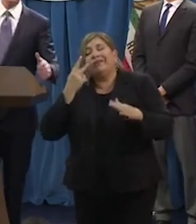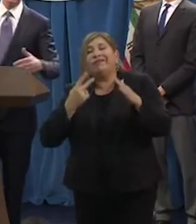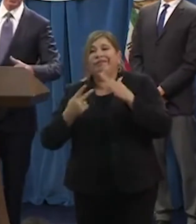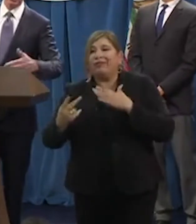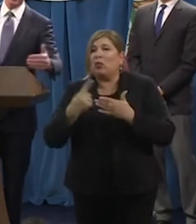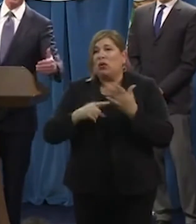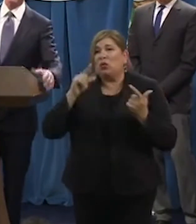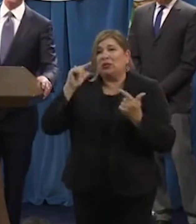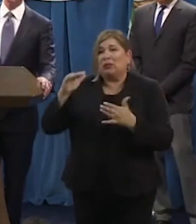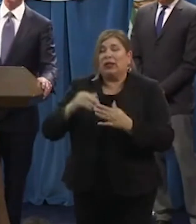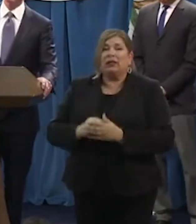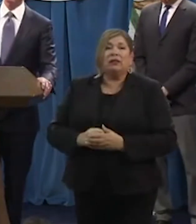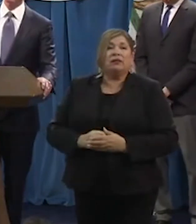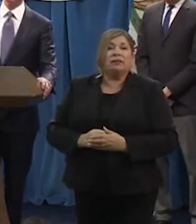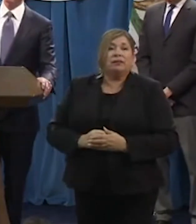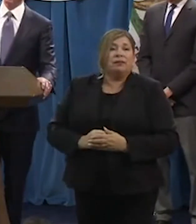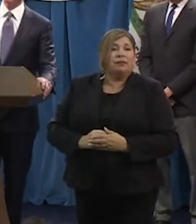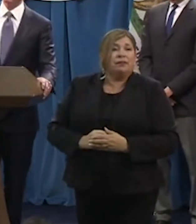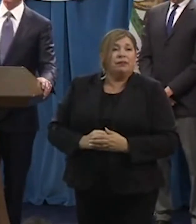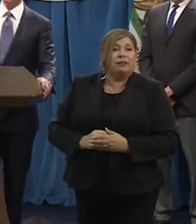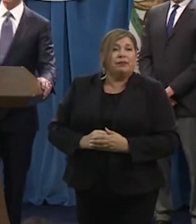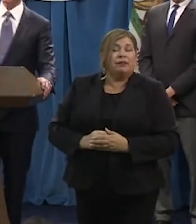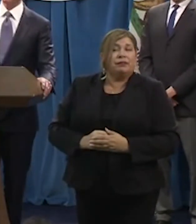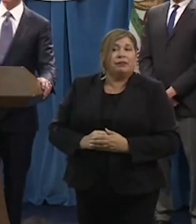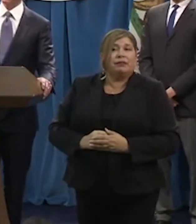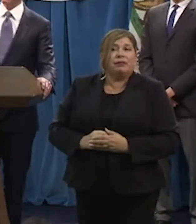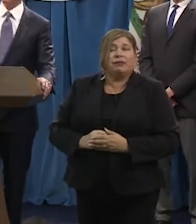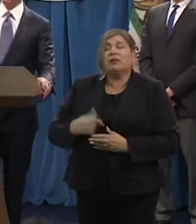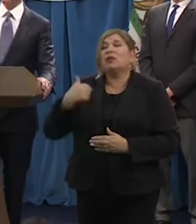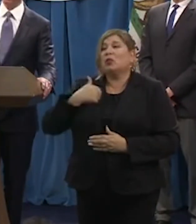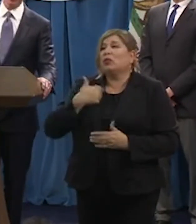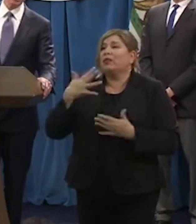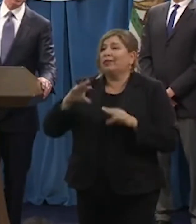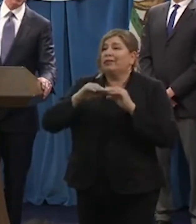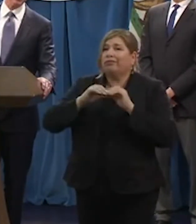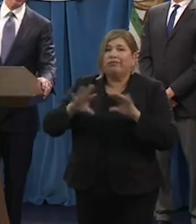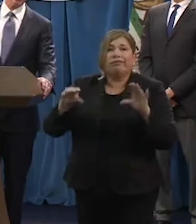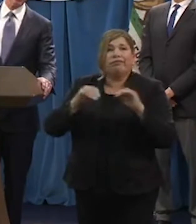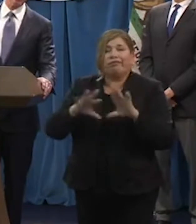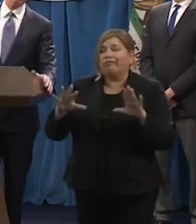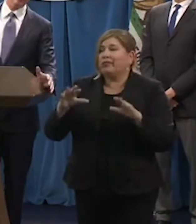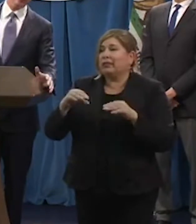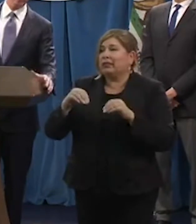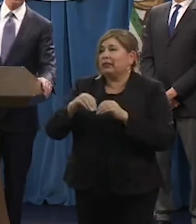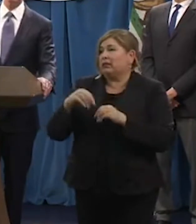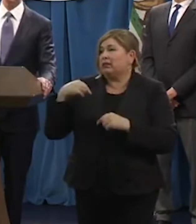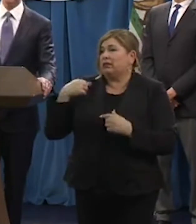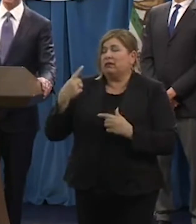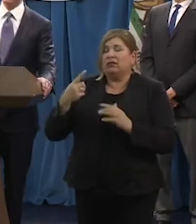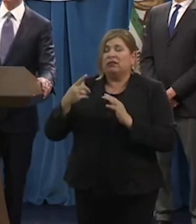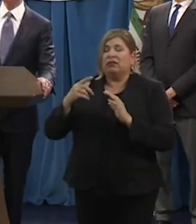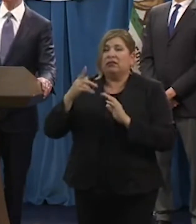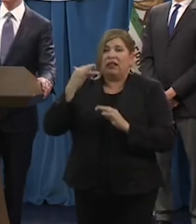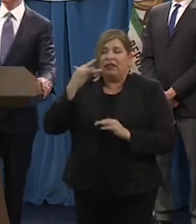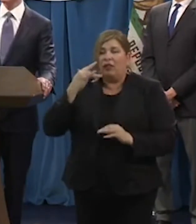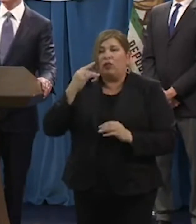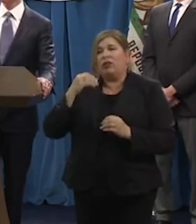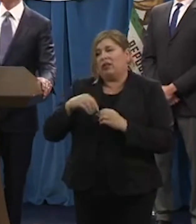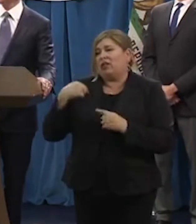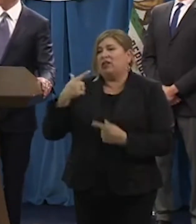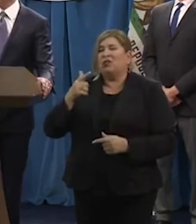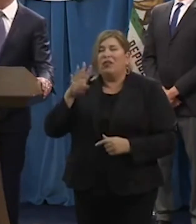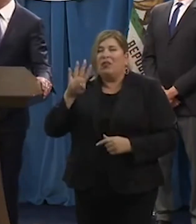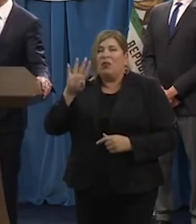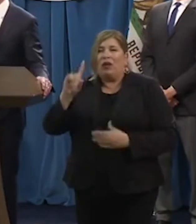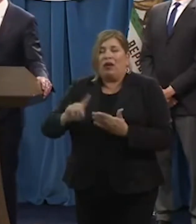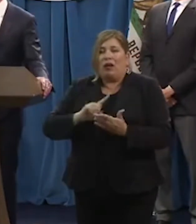And we've been socializing that throughout the state over the course of the last 24, 40, 48 hours. It